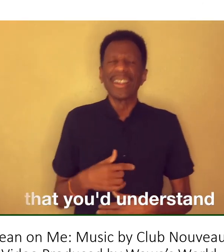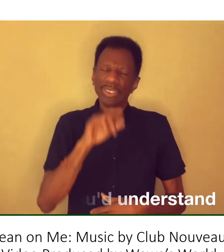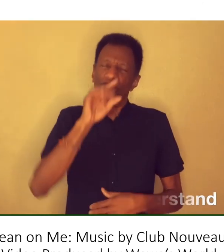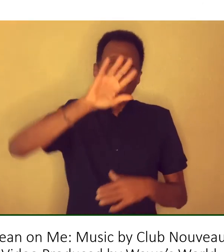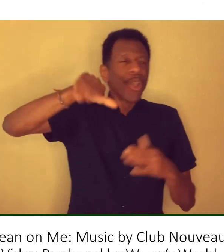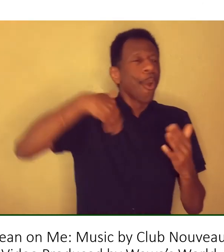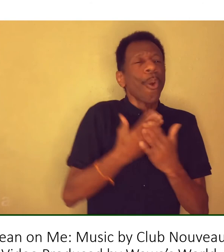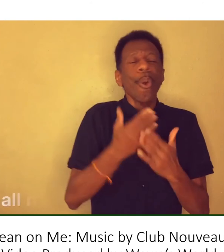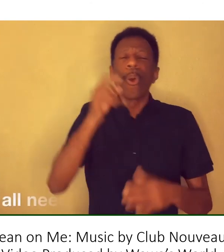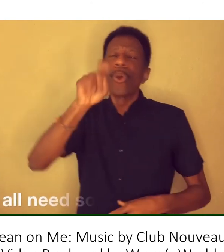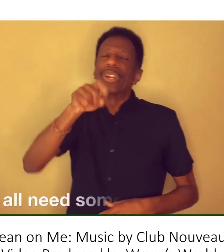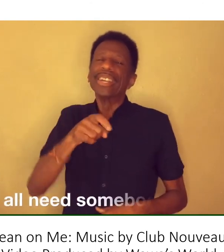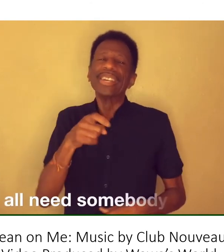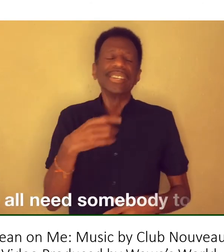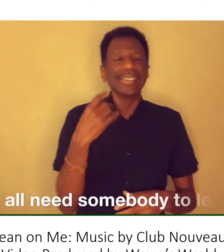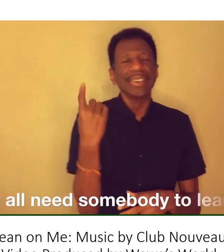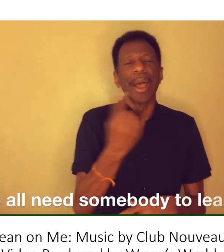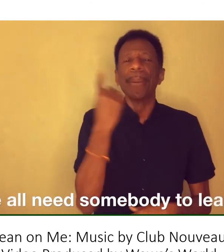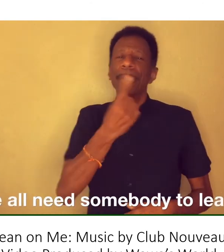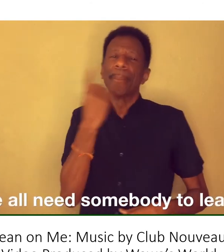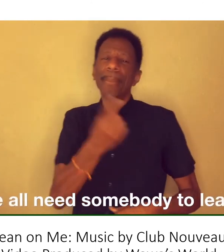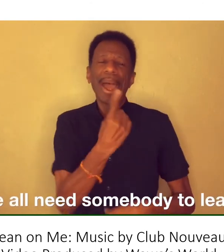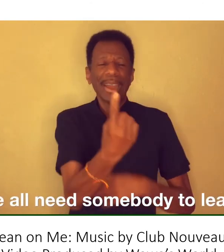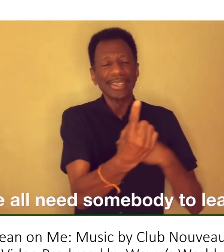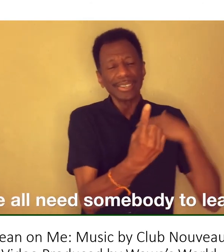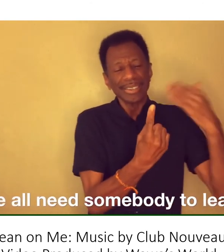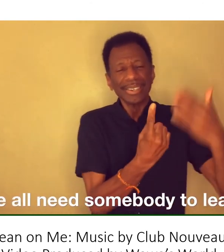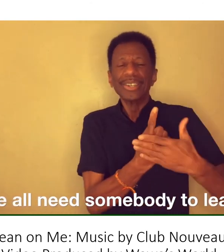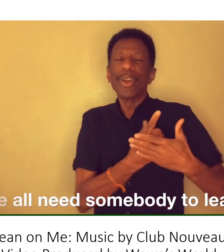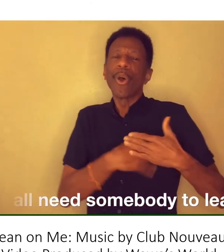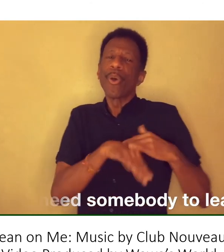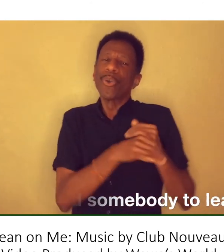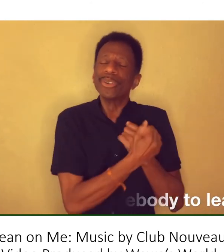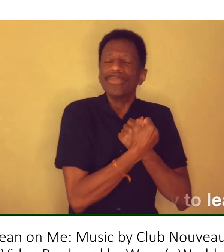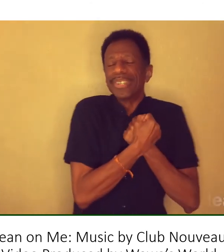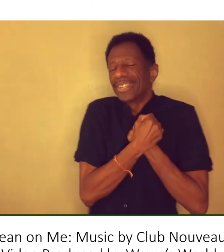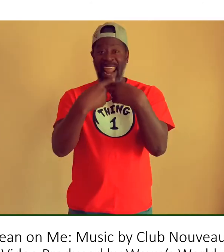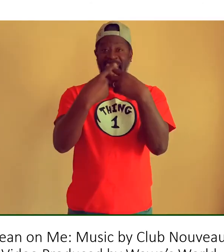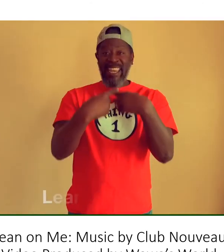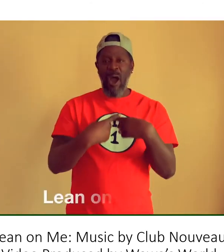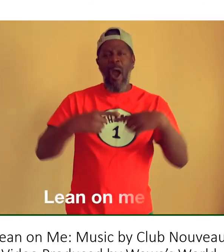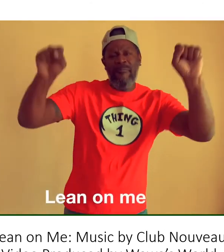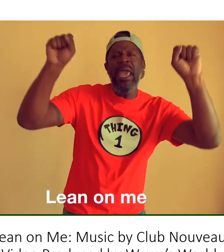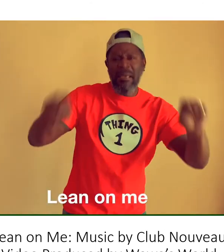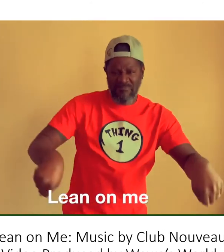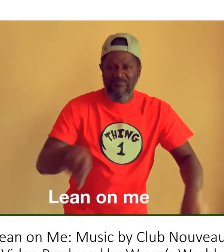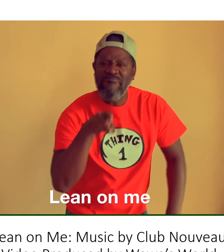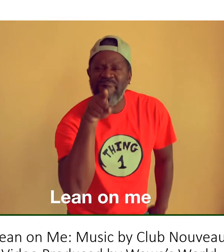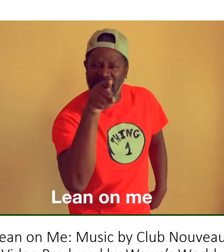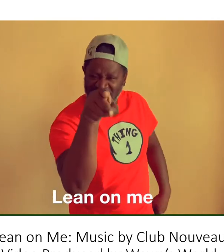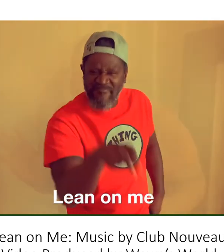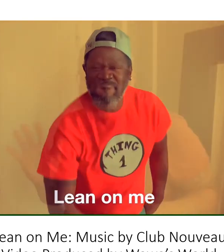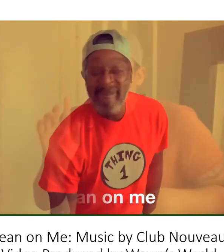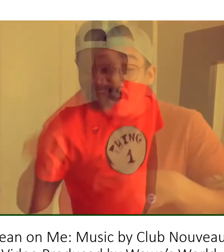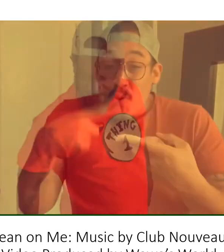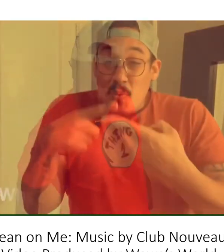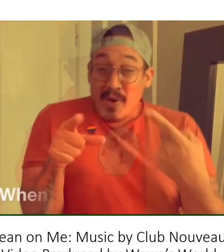we all need somebody to lean on, lean on me,